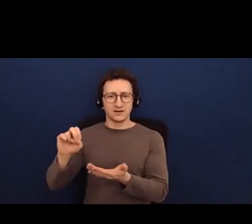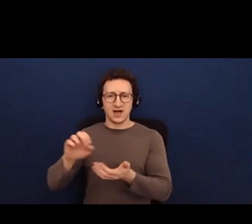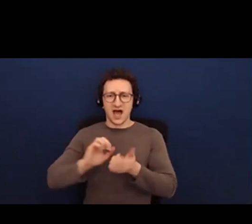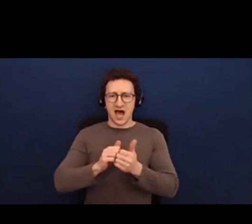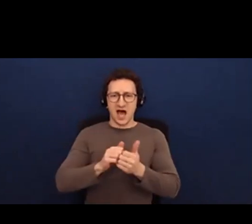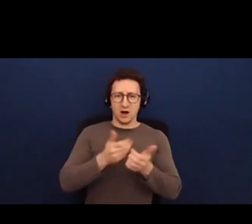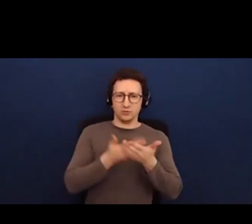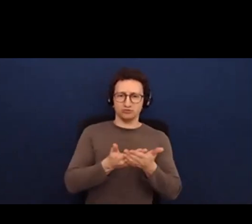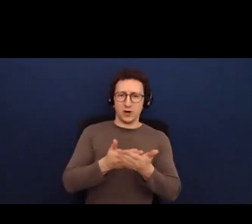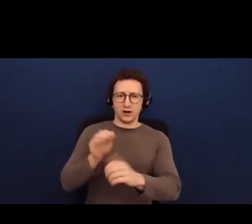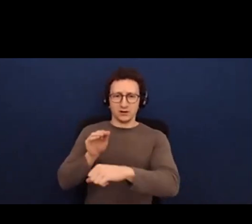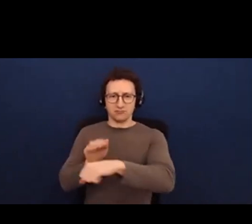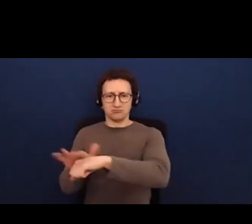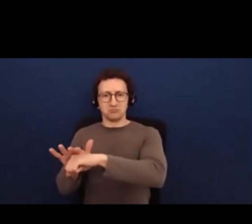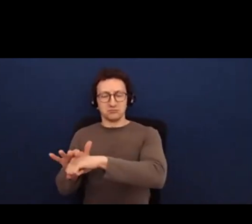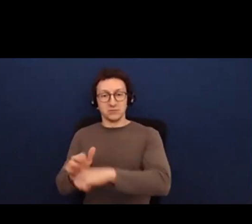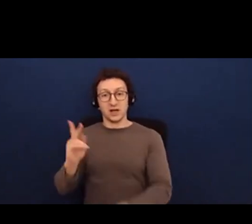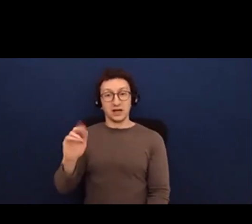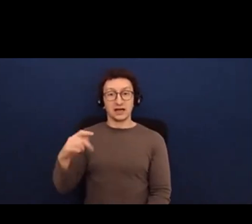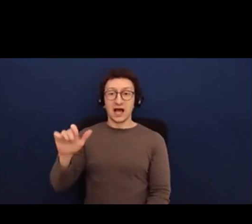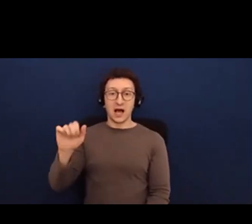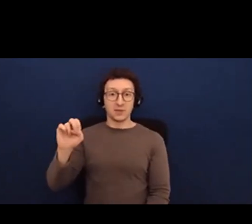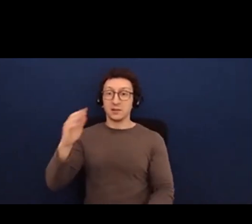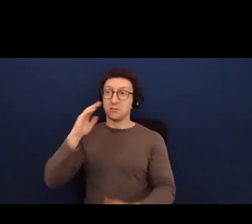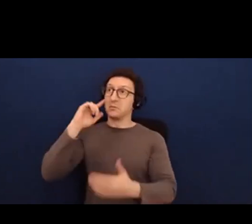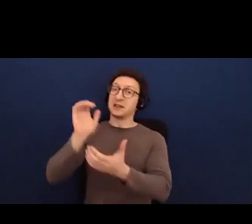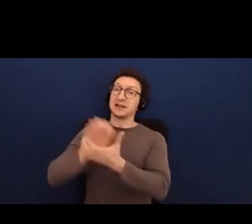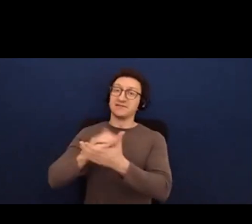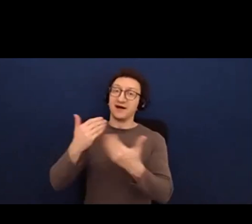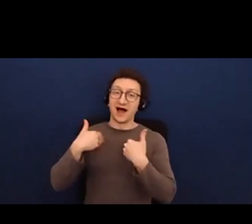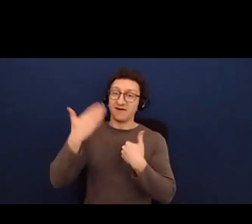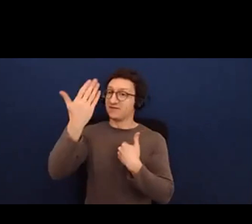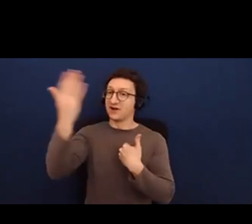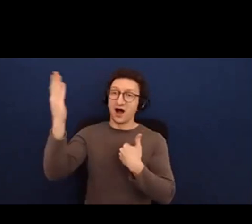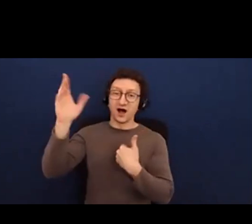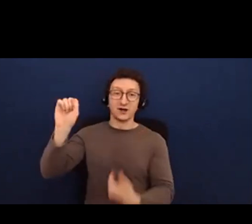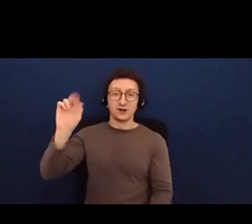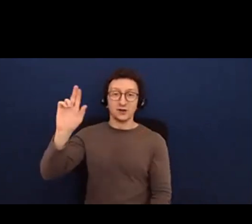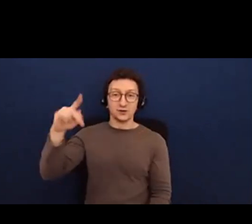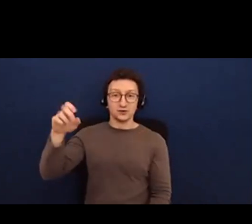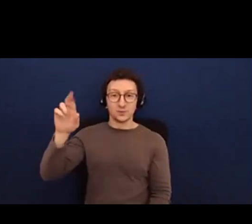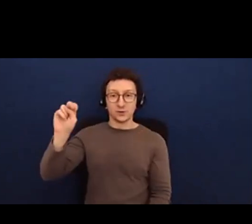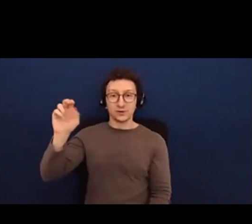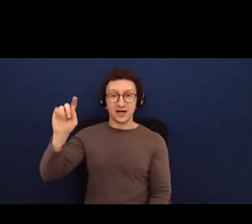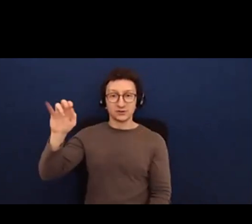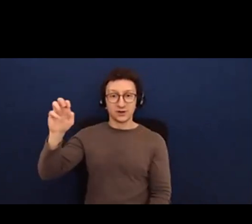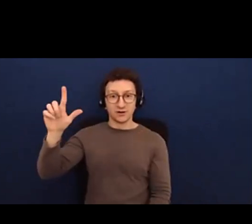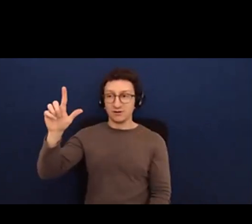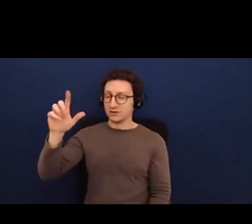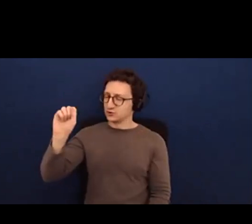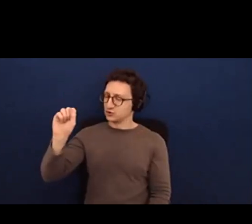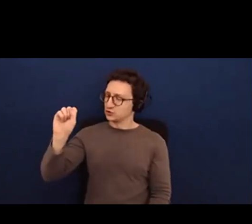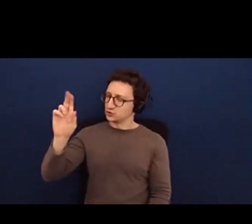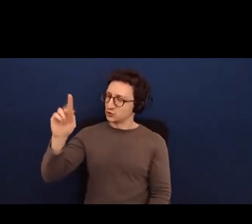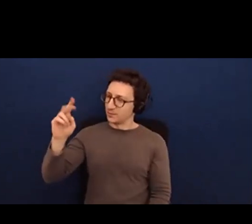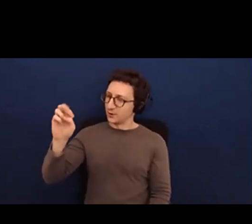Kaplan, of course, did not believe in a supernatural God. He did not believe in petitionary prayer. In other words, when